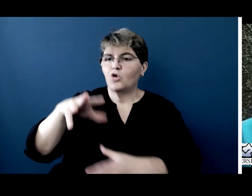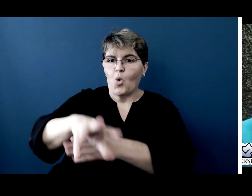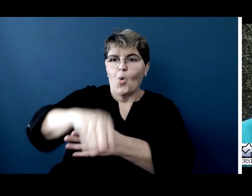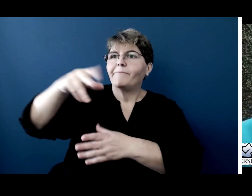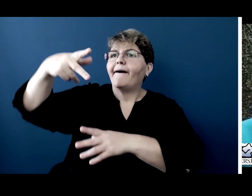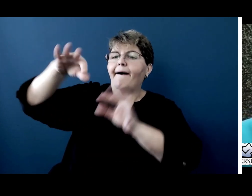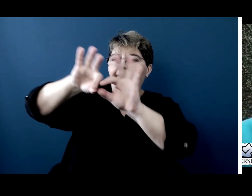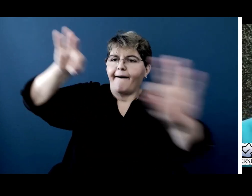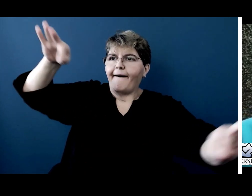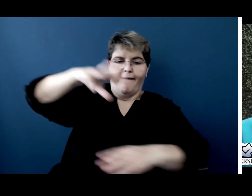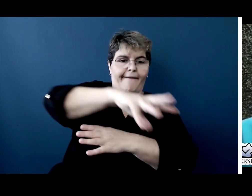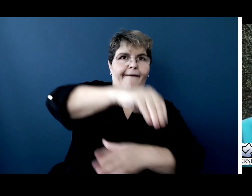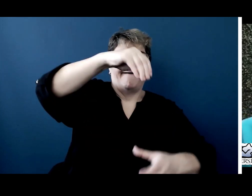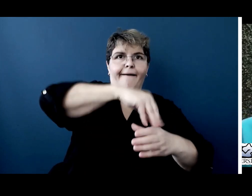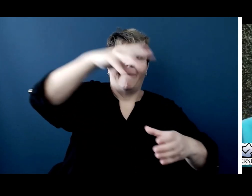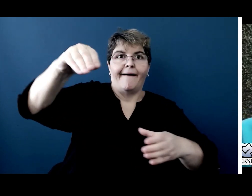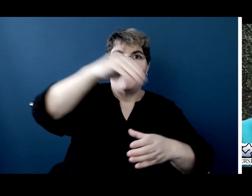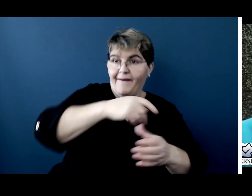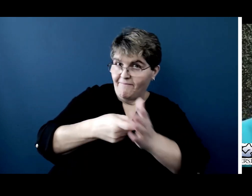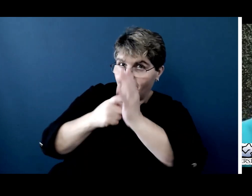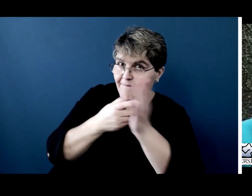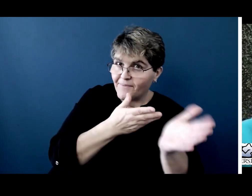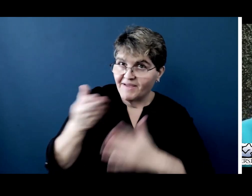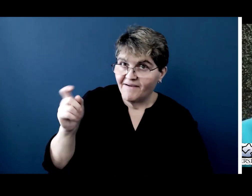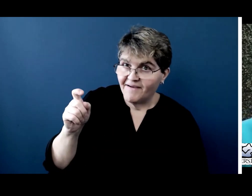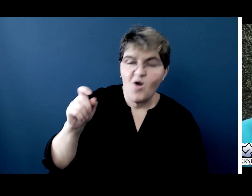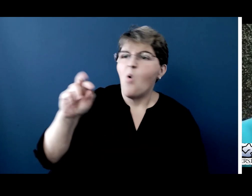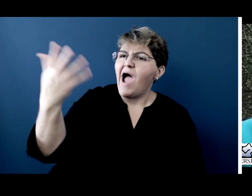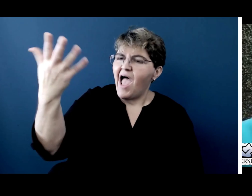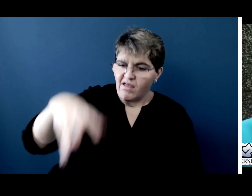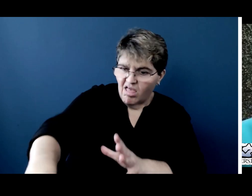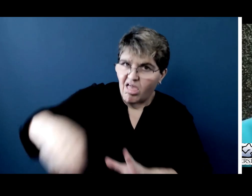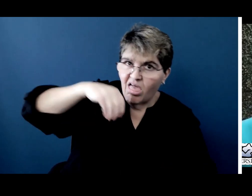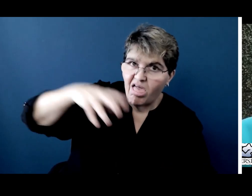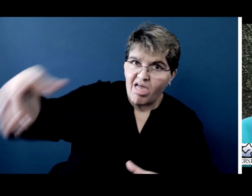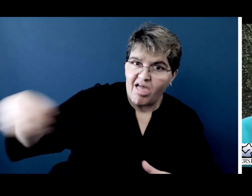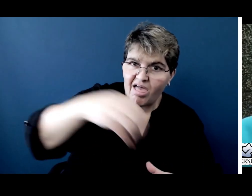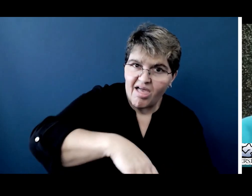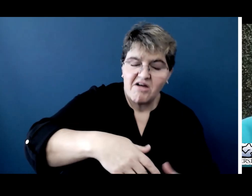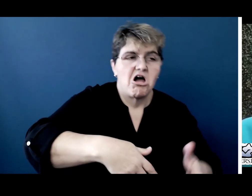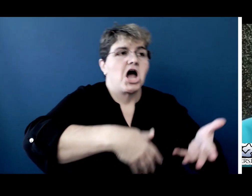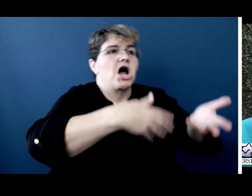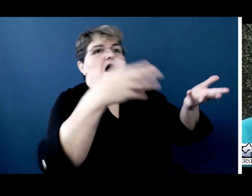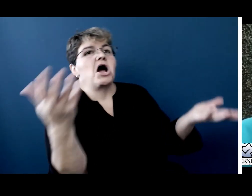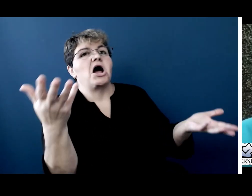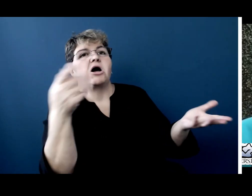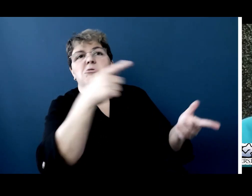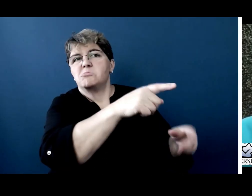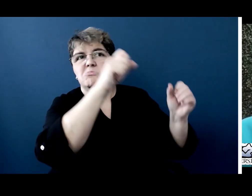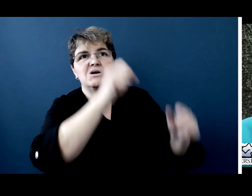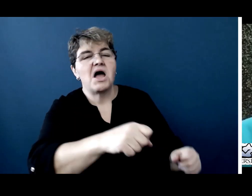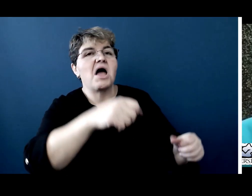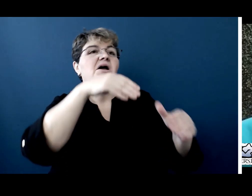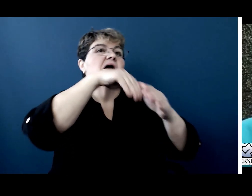But I just want to, take another second just to thank you for being open. I know we were talking about some things that are really hard, and you did